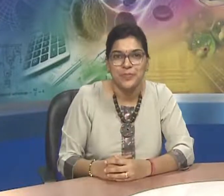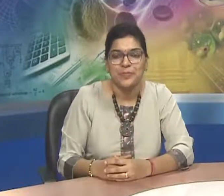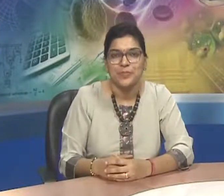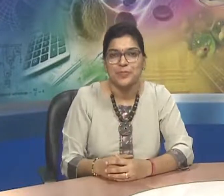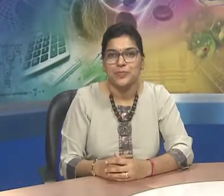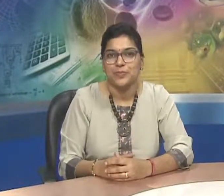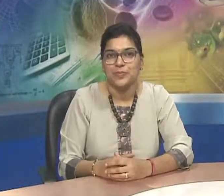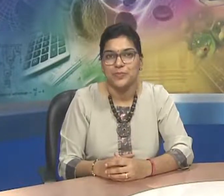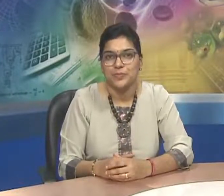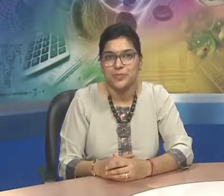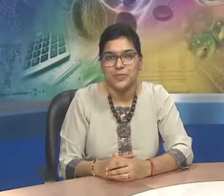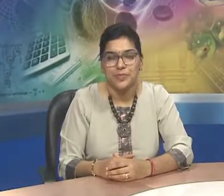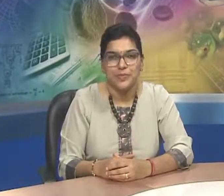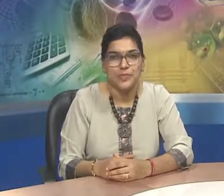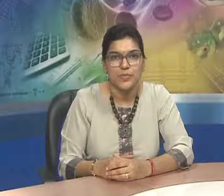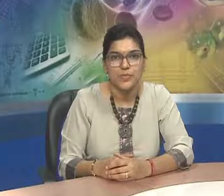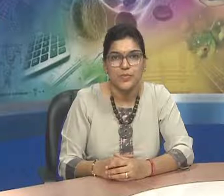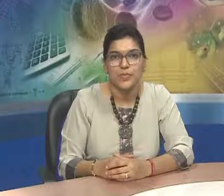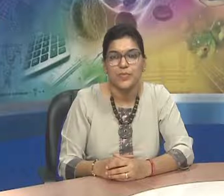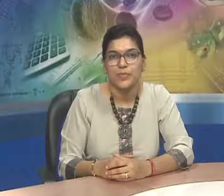us have a look at them.